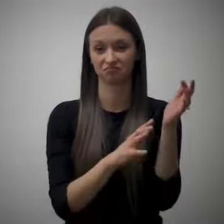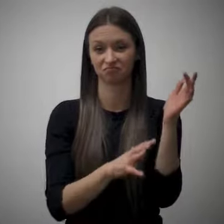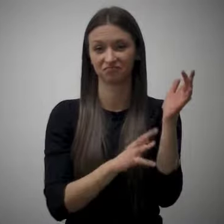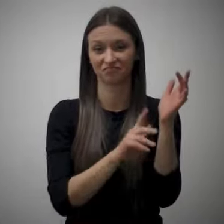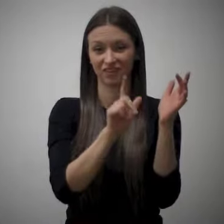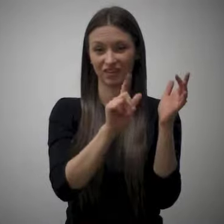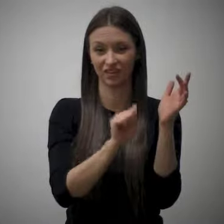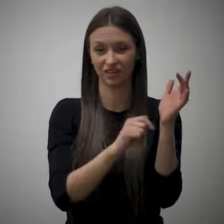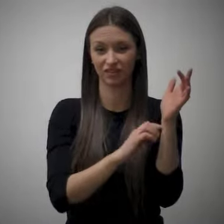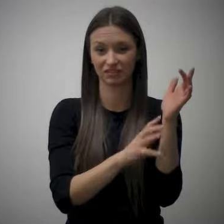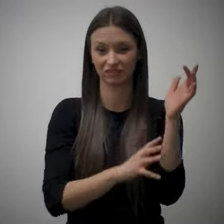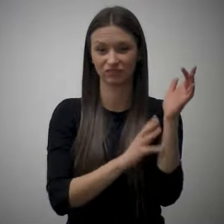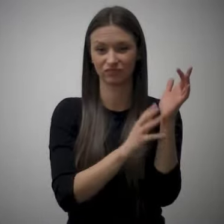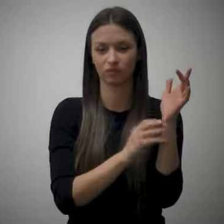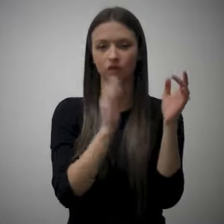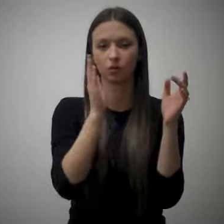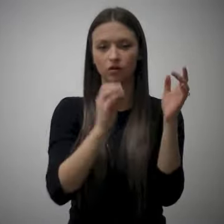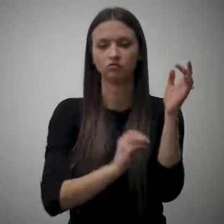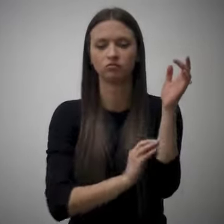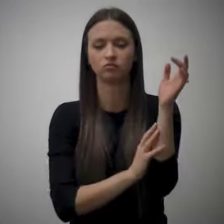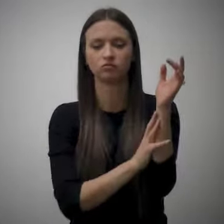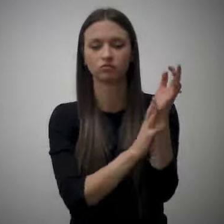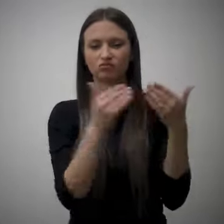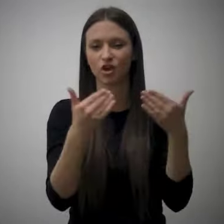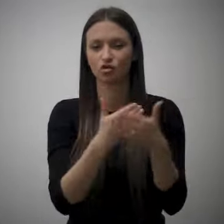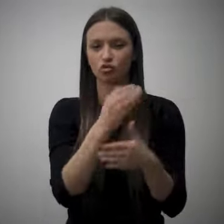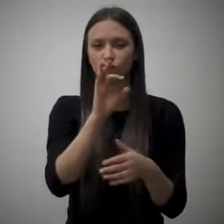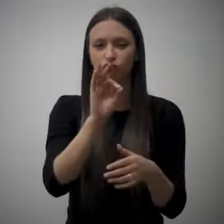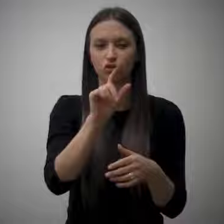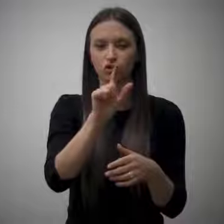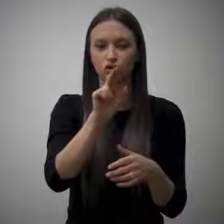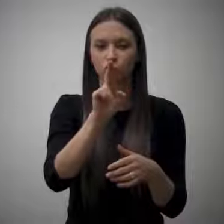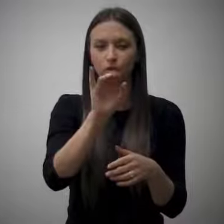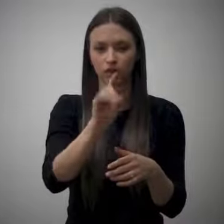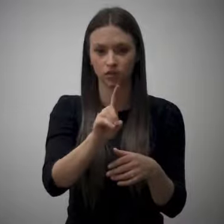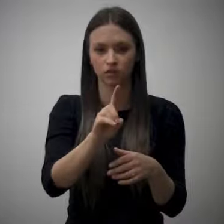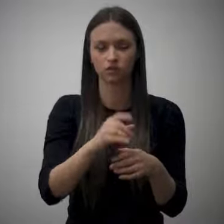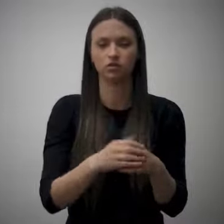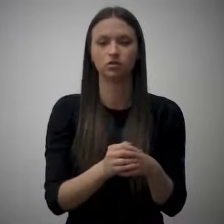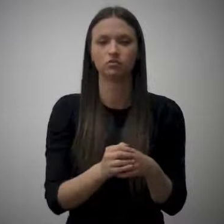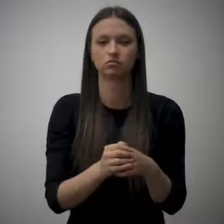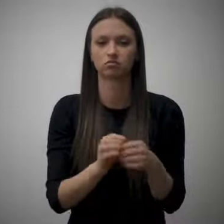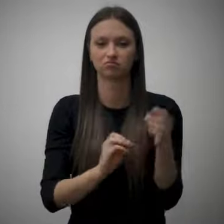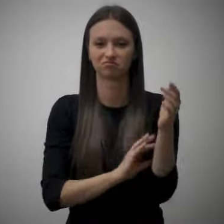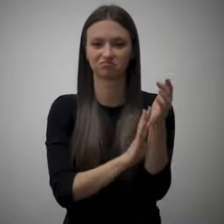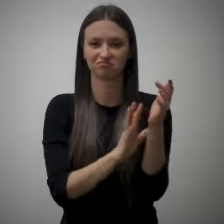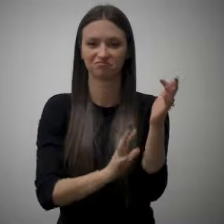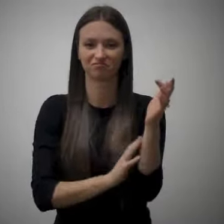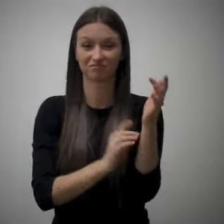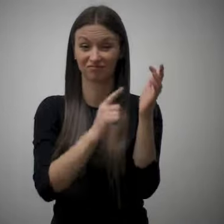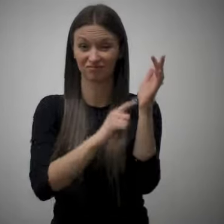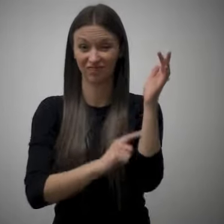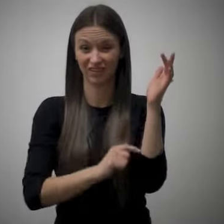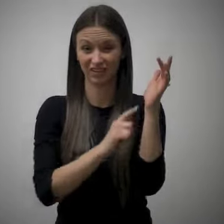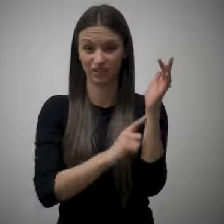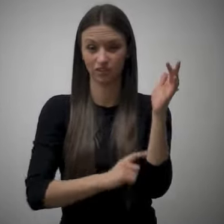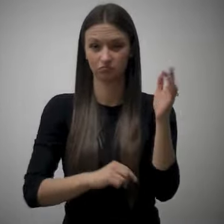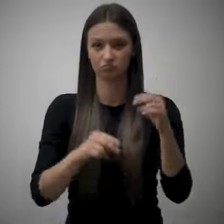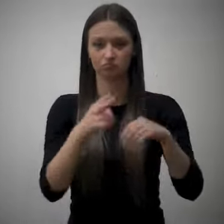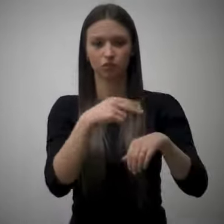backup eventually breaks down chemically into a substance that causes the tendons, which normally